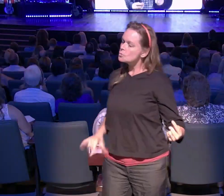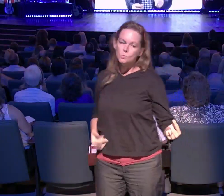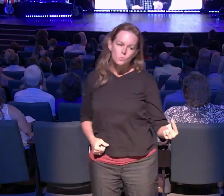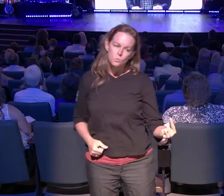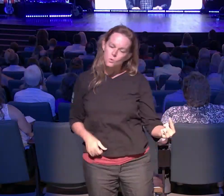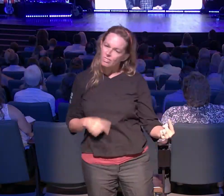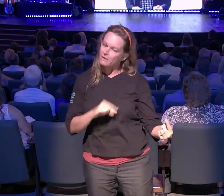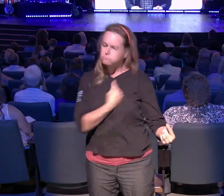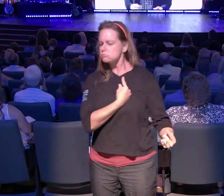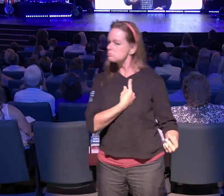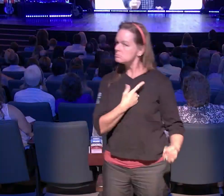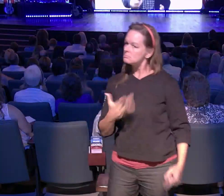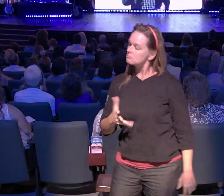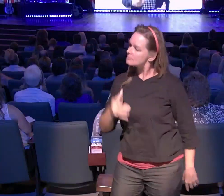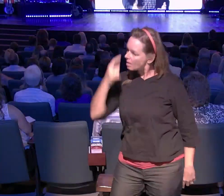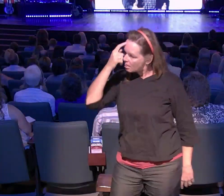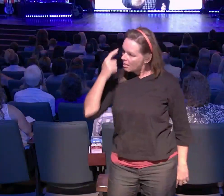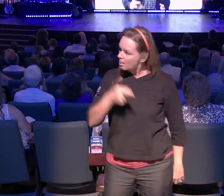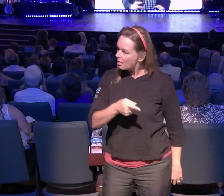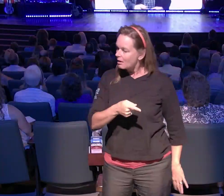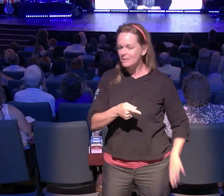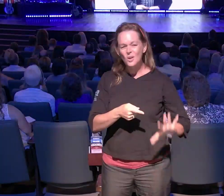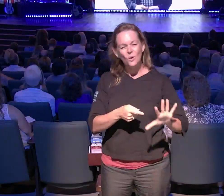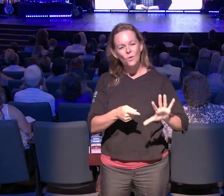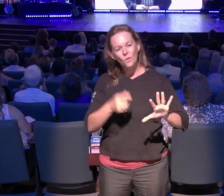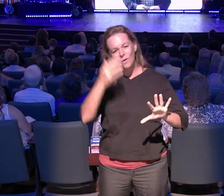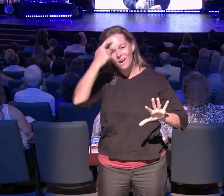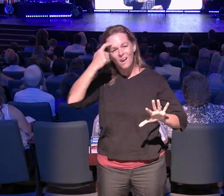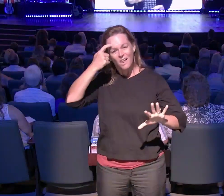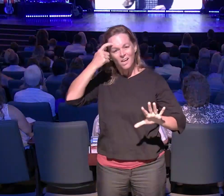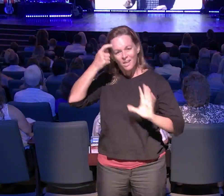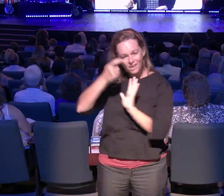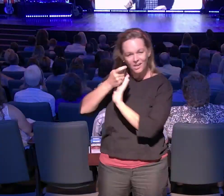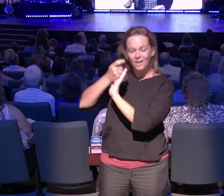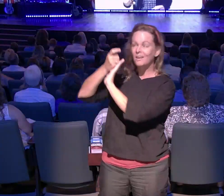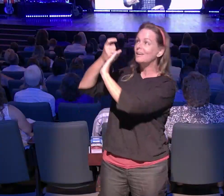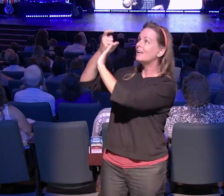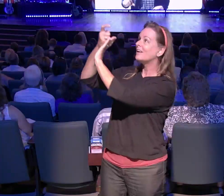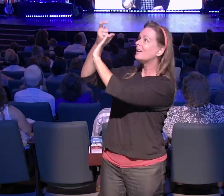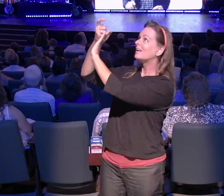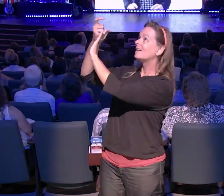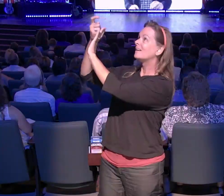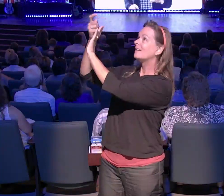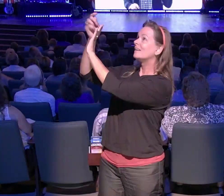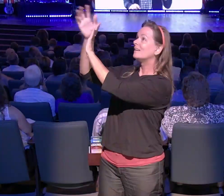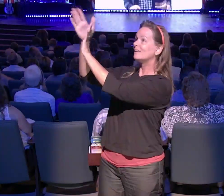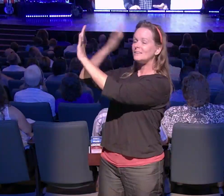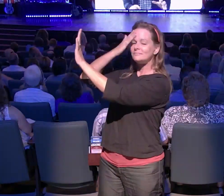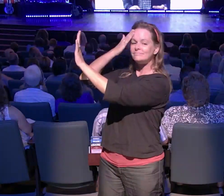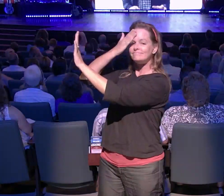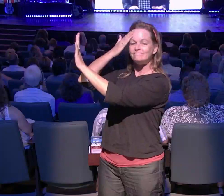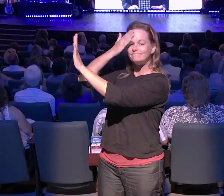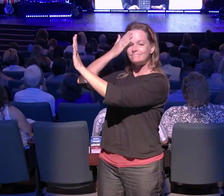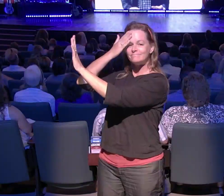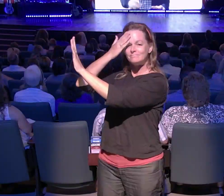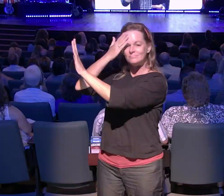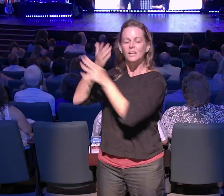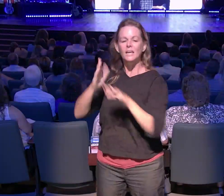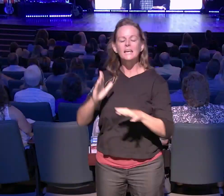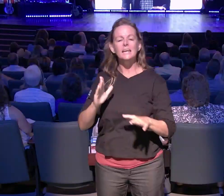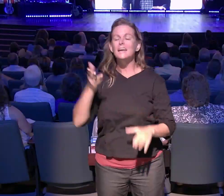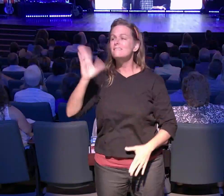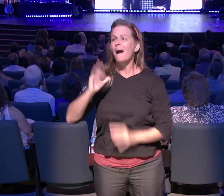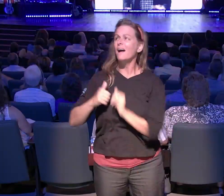today, take the initiative, go and be a peacemaker. And notice in that verse, the emphasis was on reconciliation,